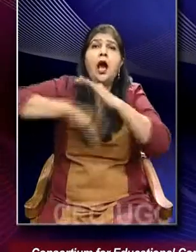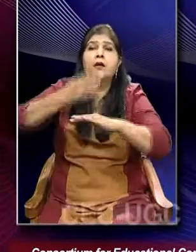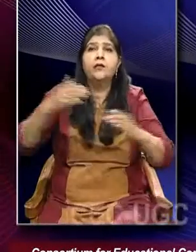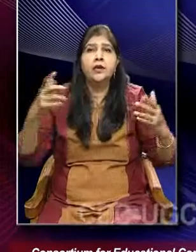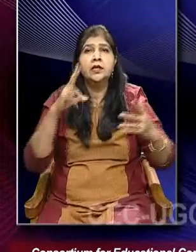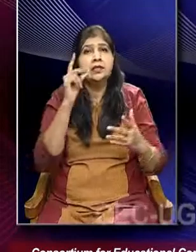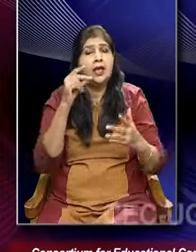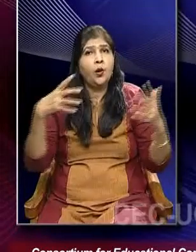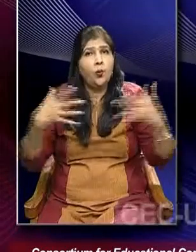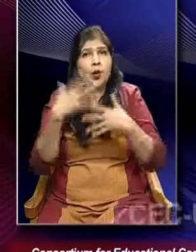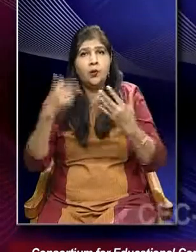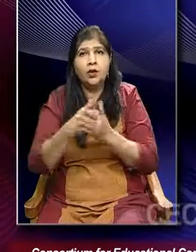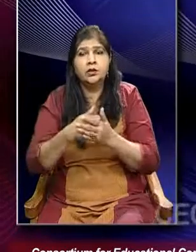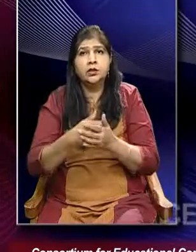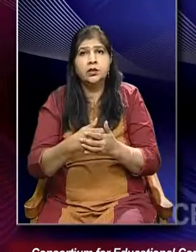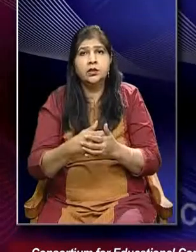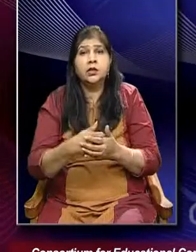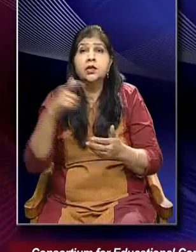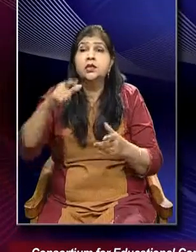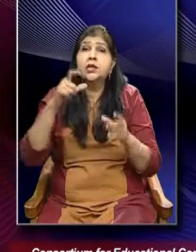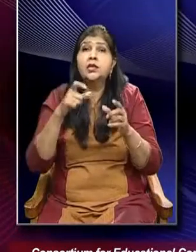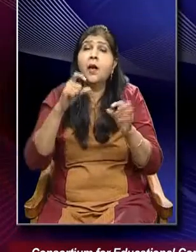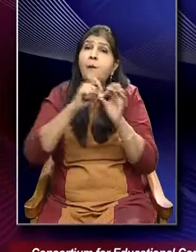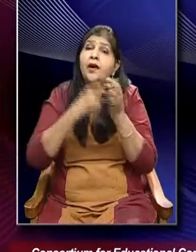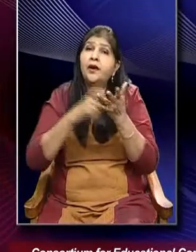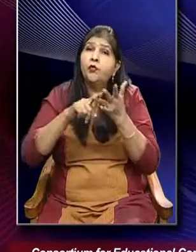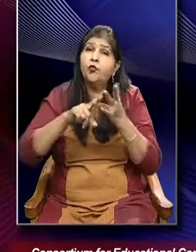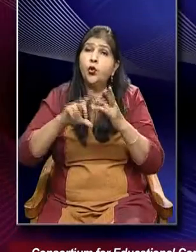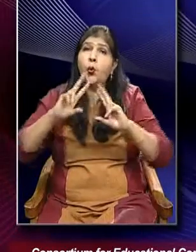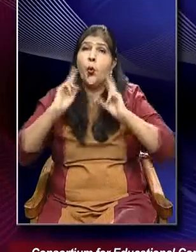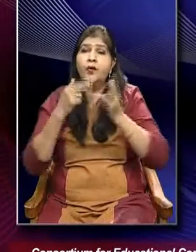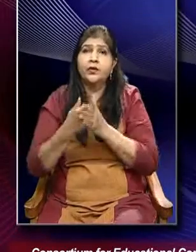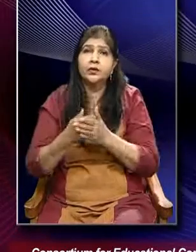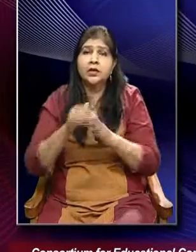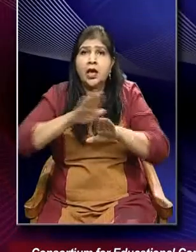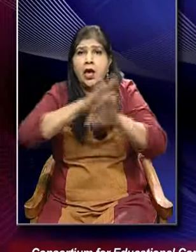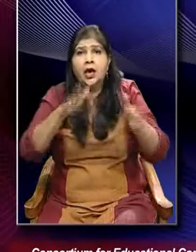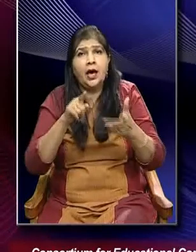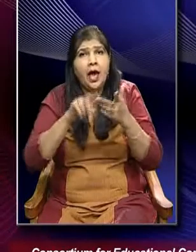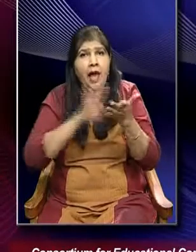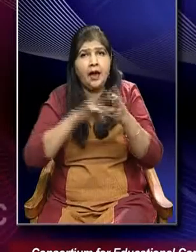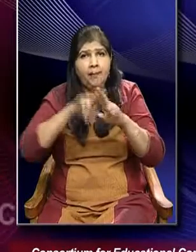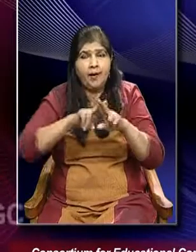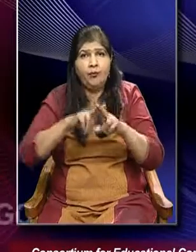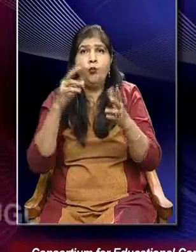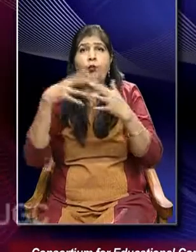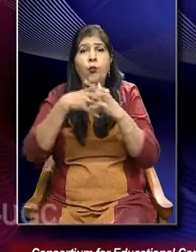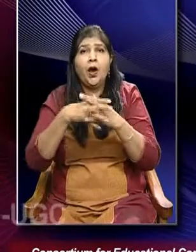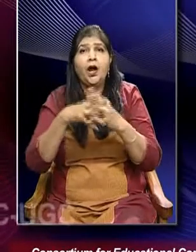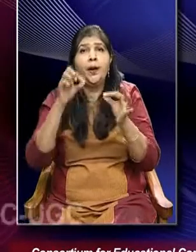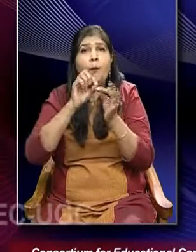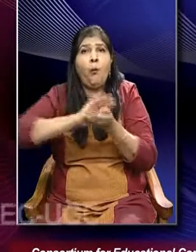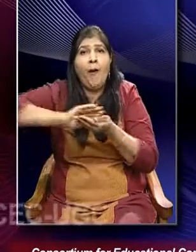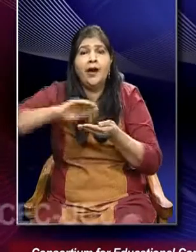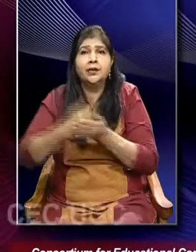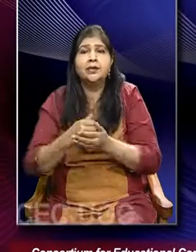War, when the Bretton Woods Conference laid the foundation for the IMF and the World Bank.